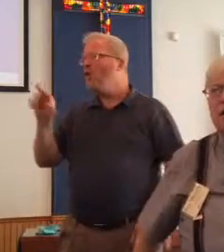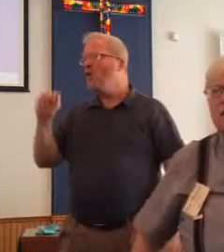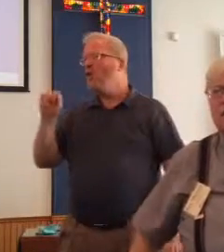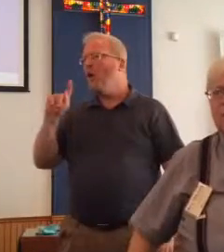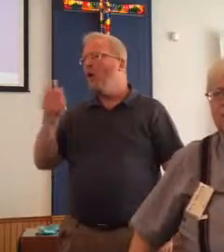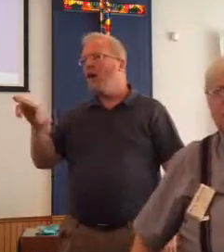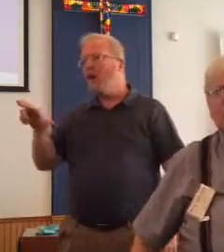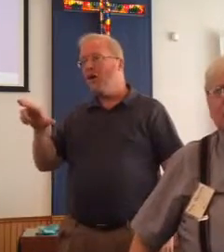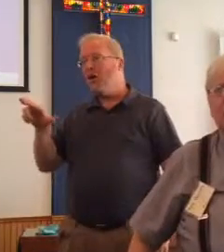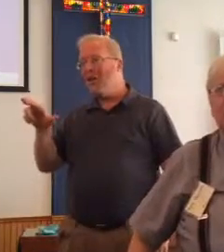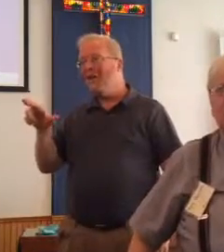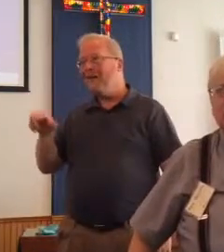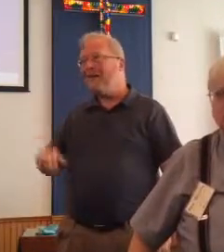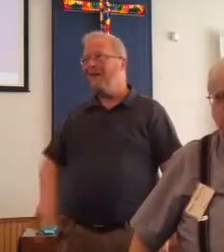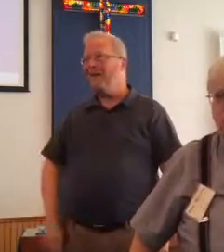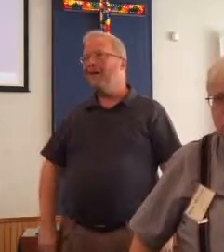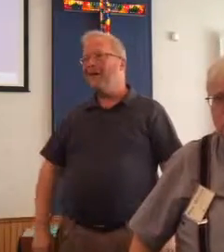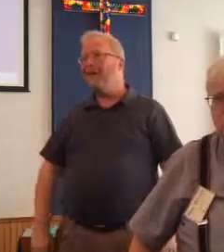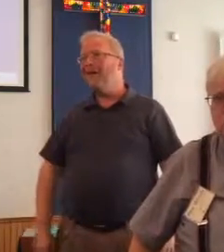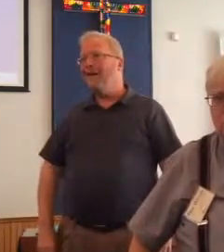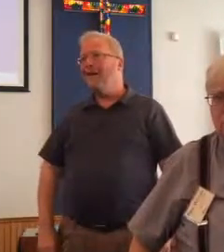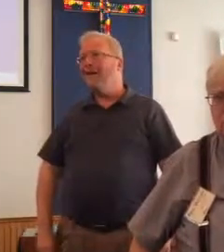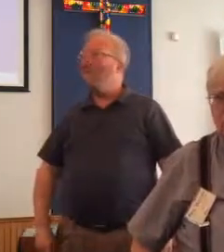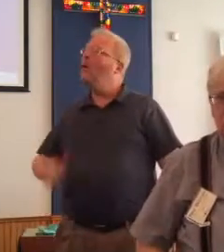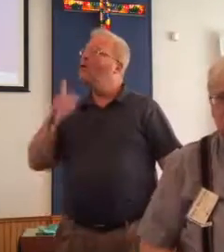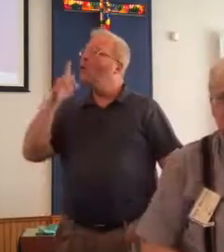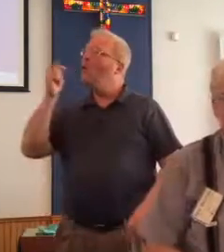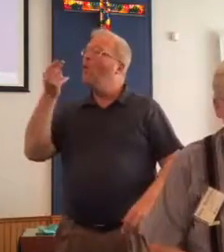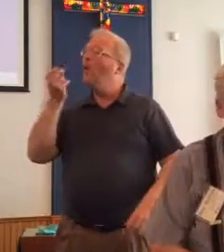Sisera would have been the hero.